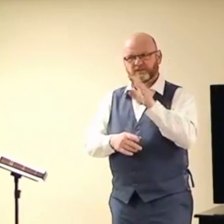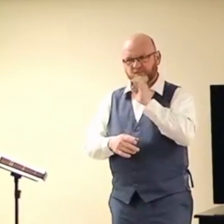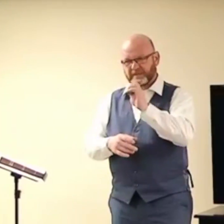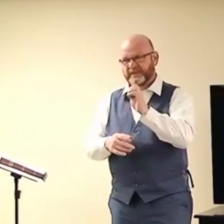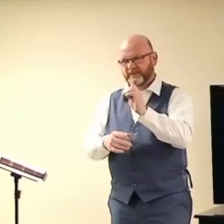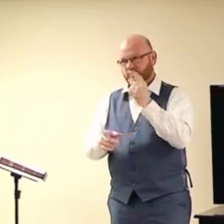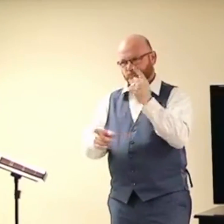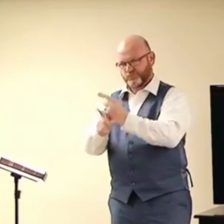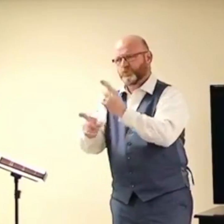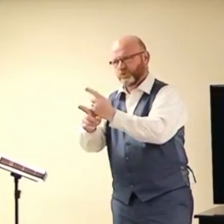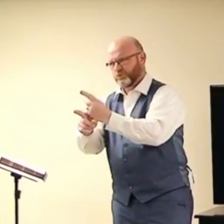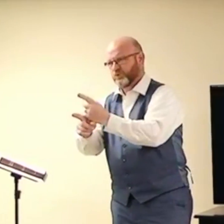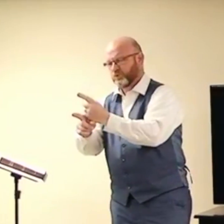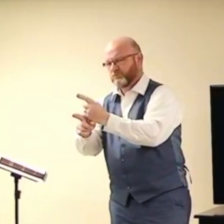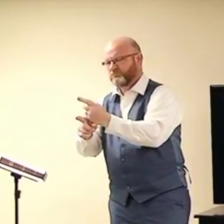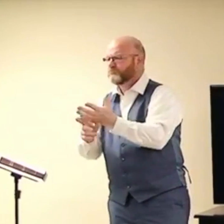Our testimony needs to be